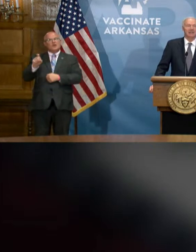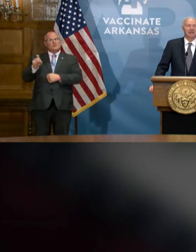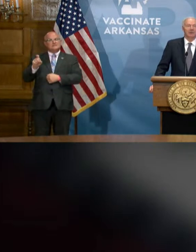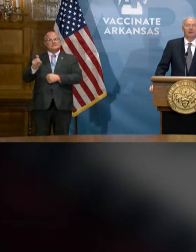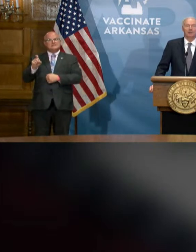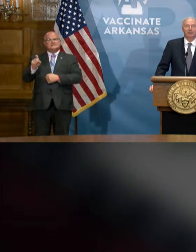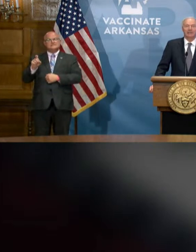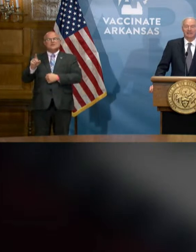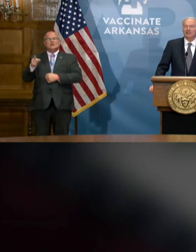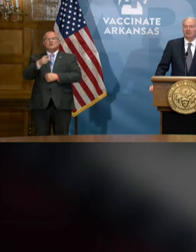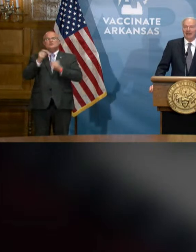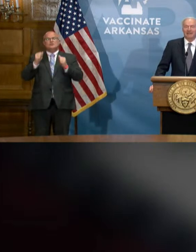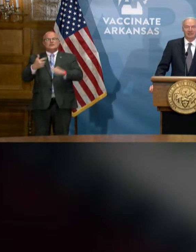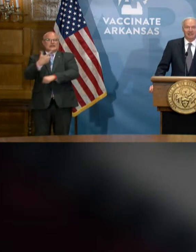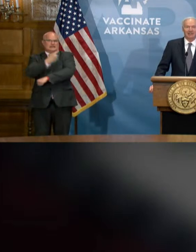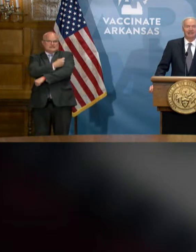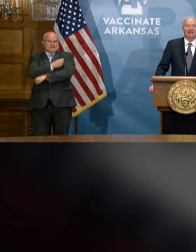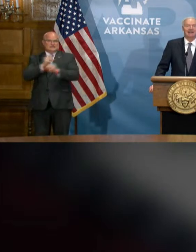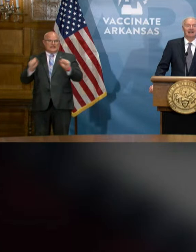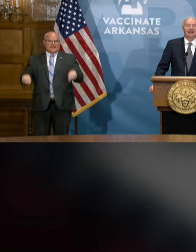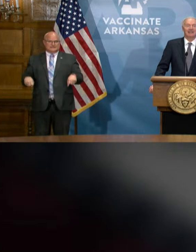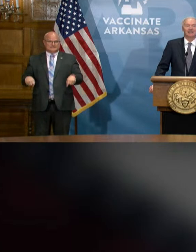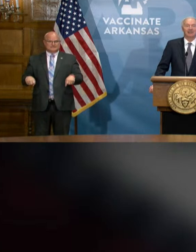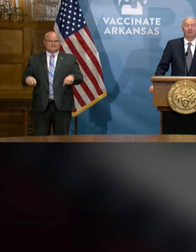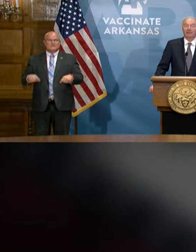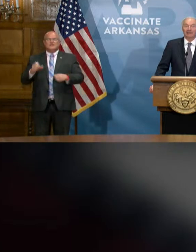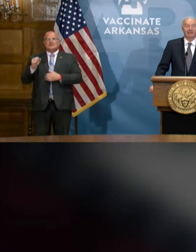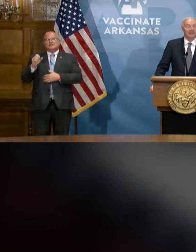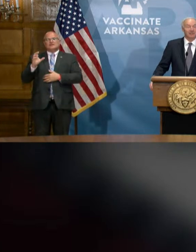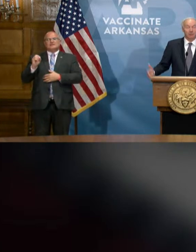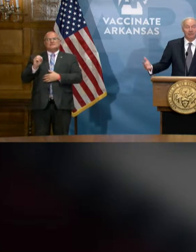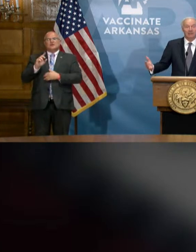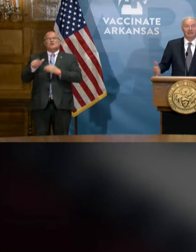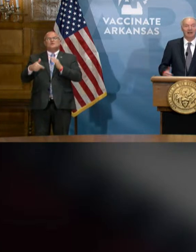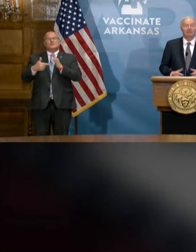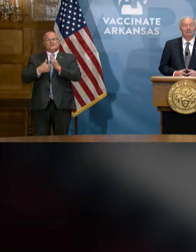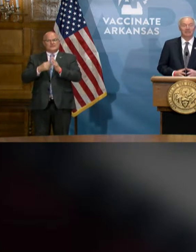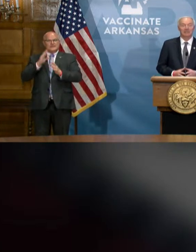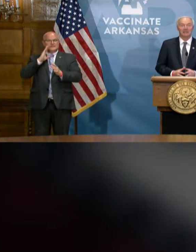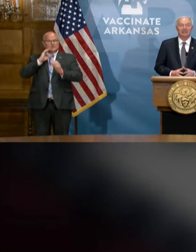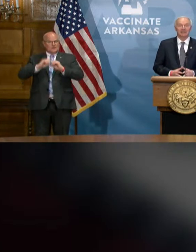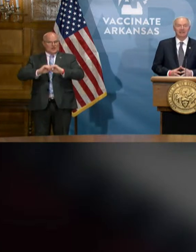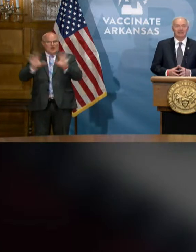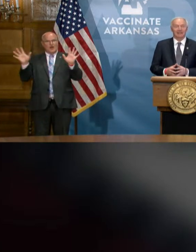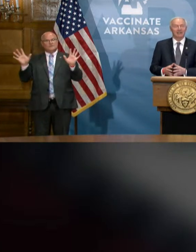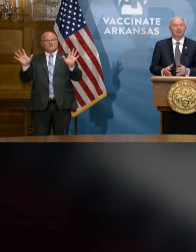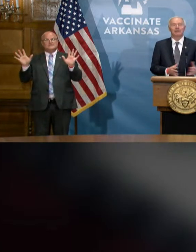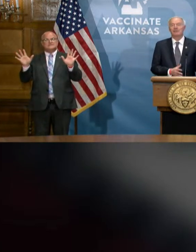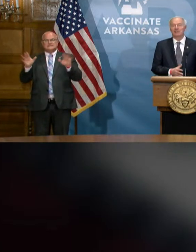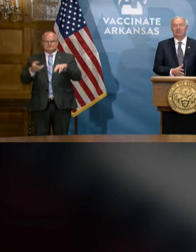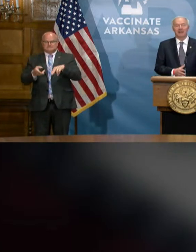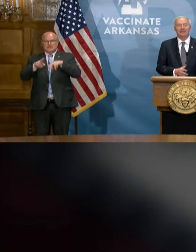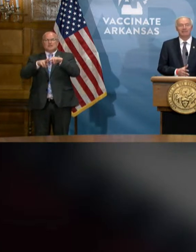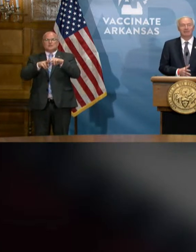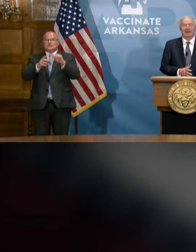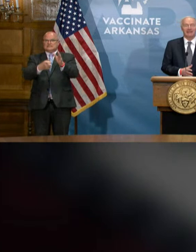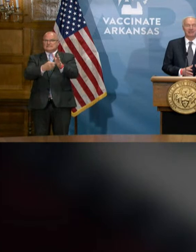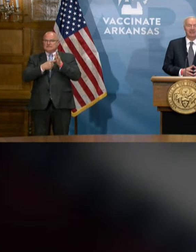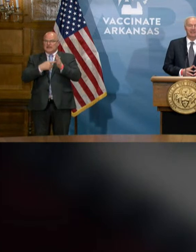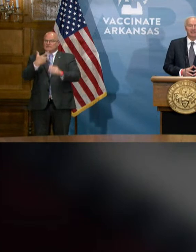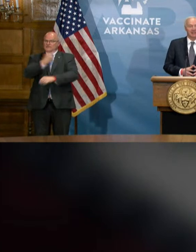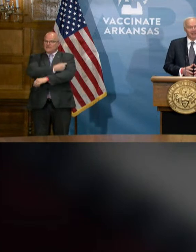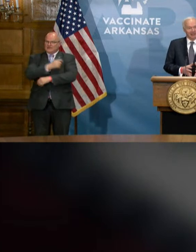pharmacy where you can get the vaccine. And so this will obviously increase the demand